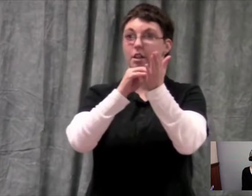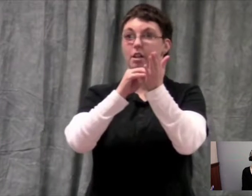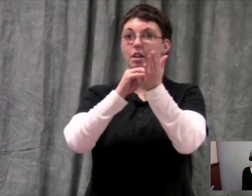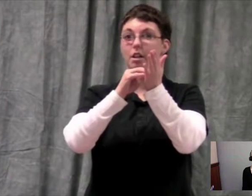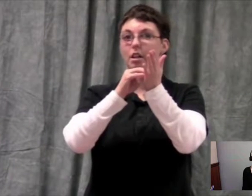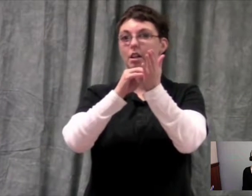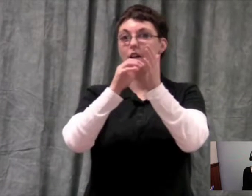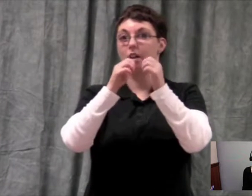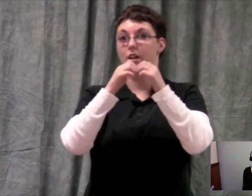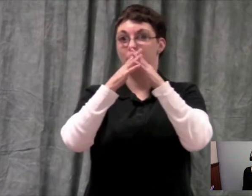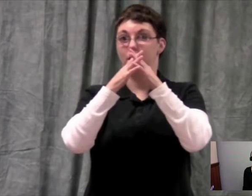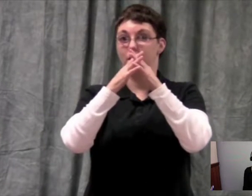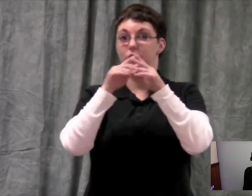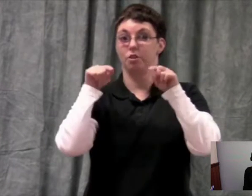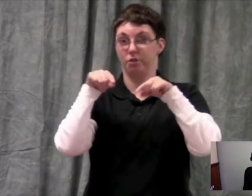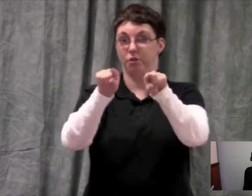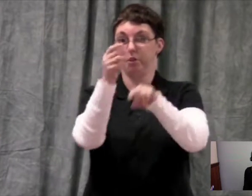So during the protests, there were some